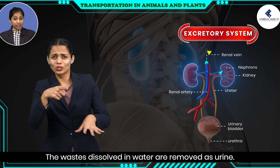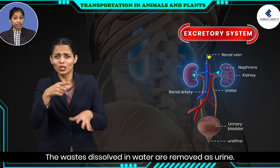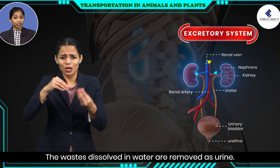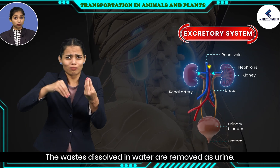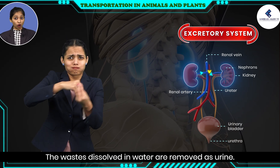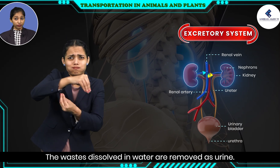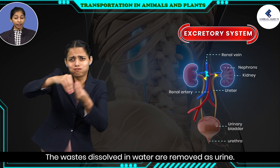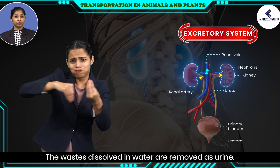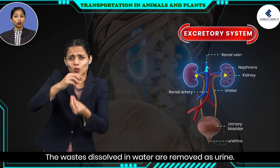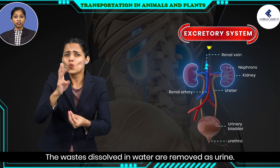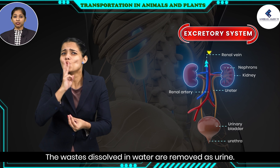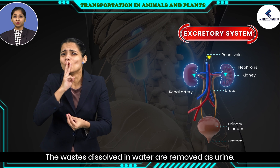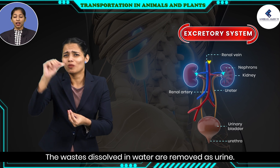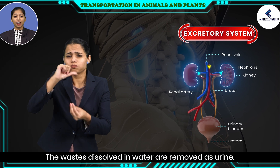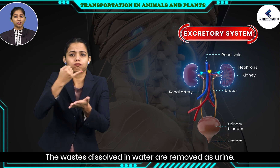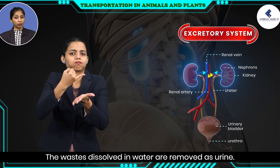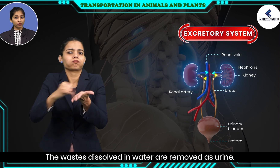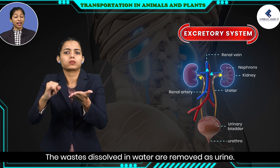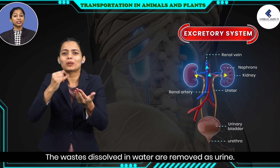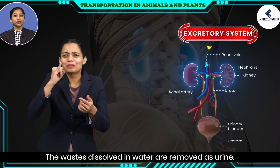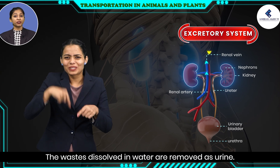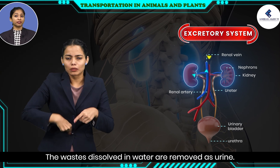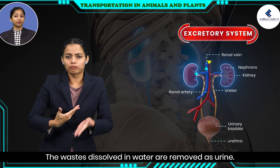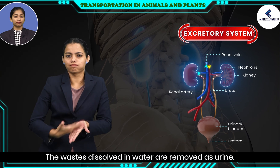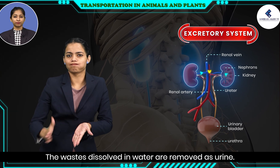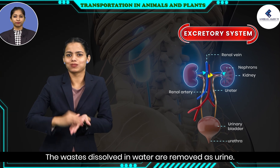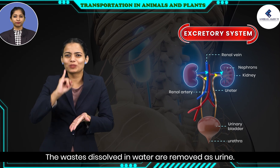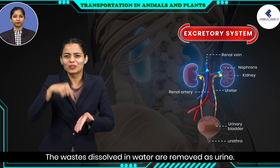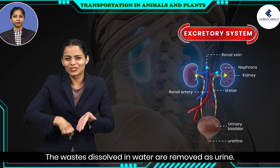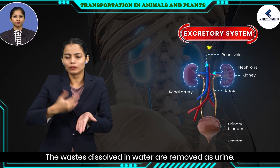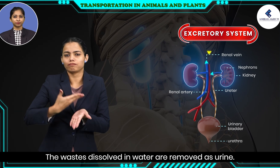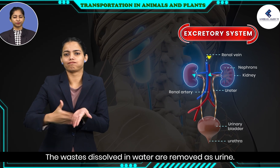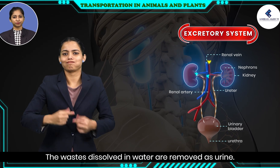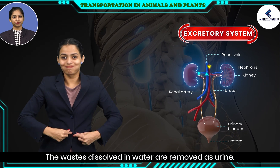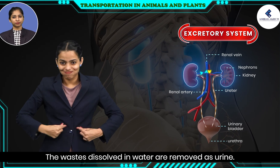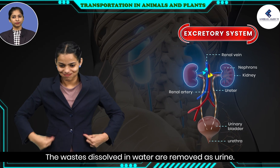The waste dissolved in water are removed as urine.